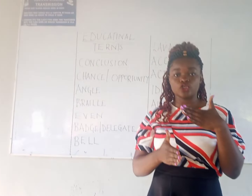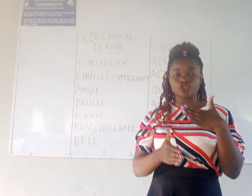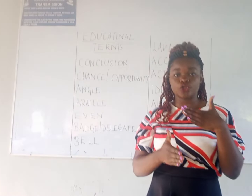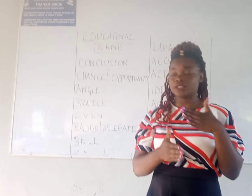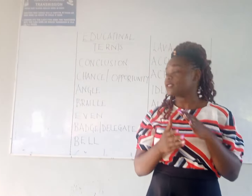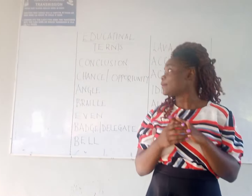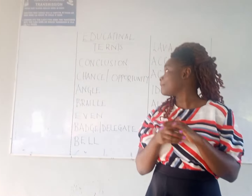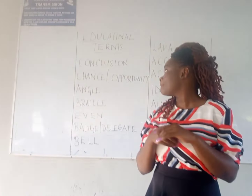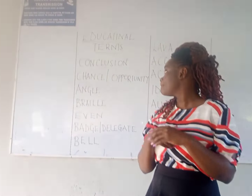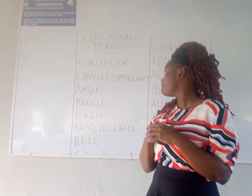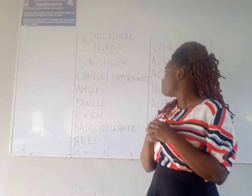Conclusion.